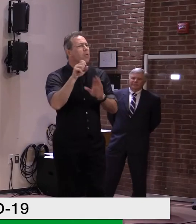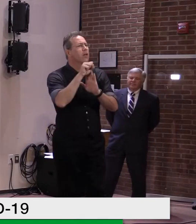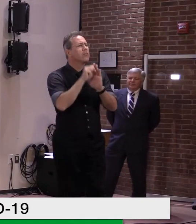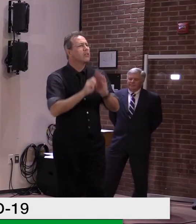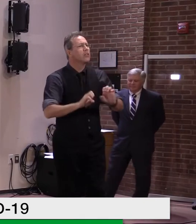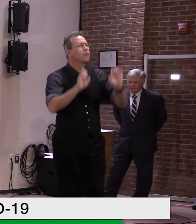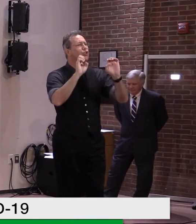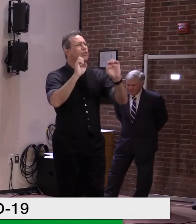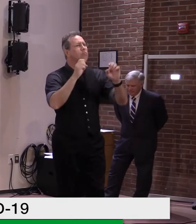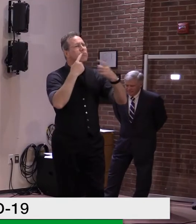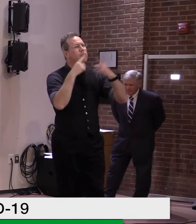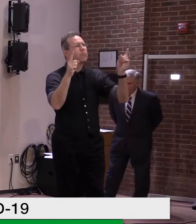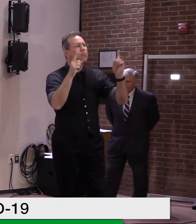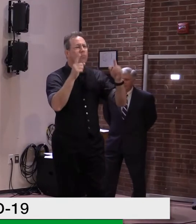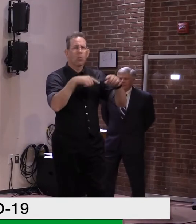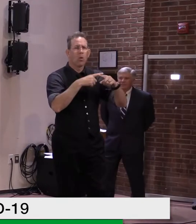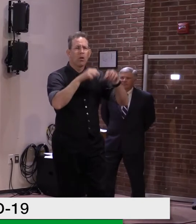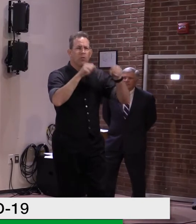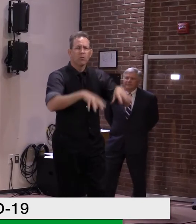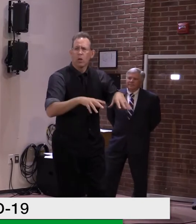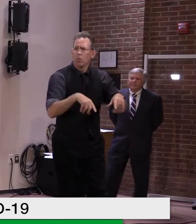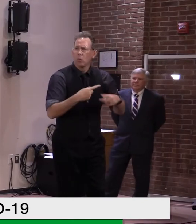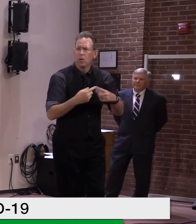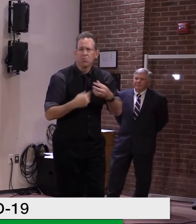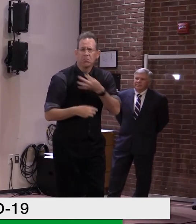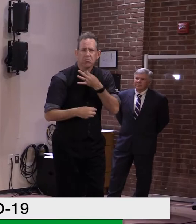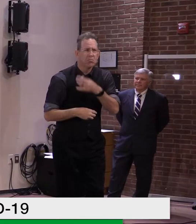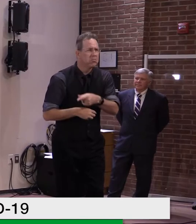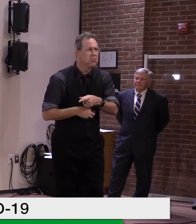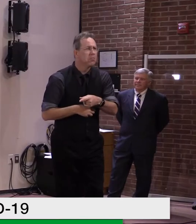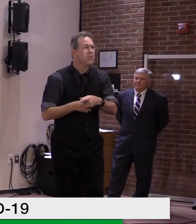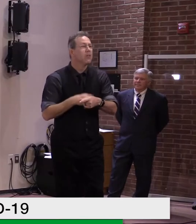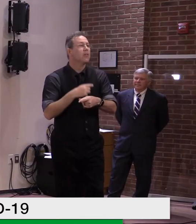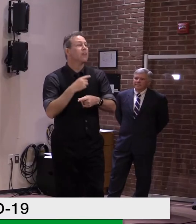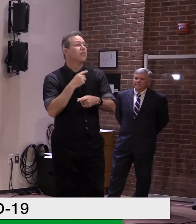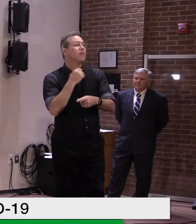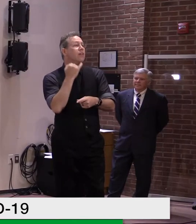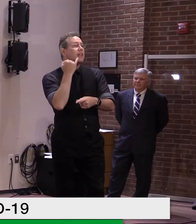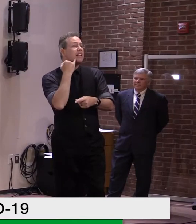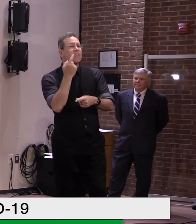are any complications from the issues that you kind of mentioned last